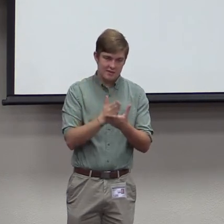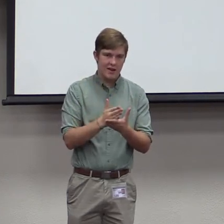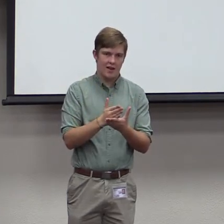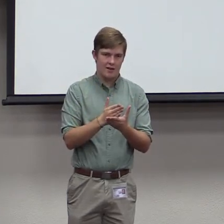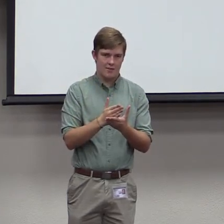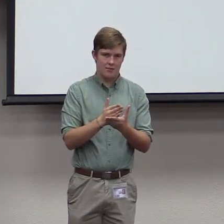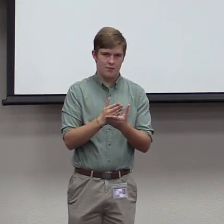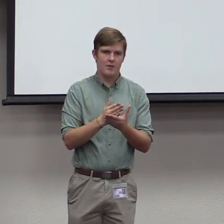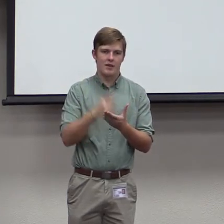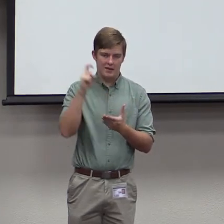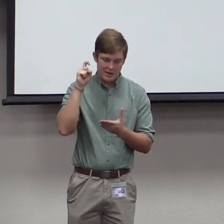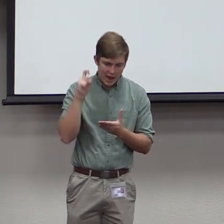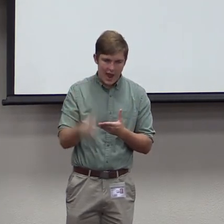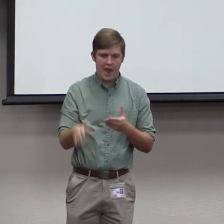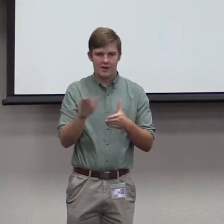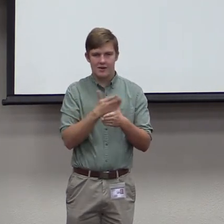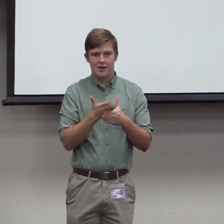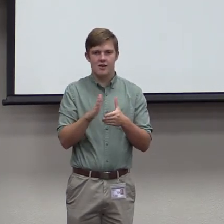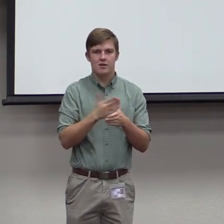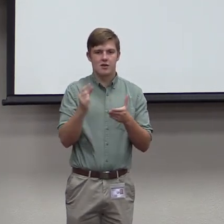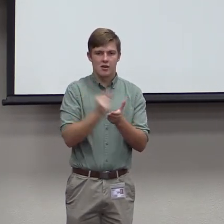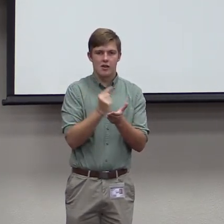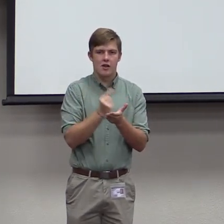the gospel of Jesus.